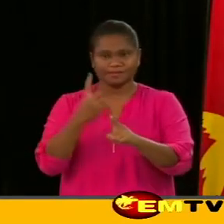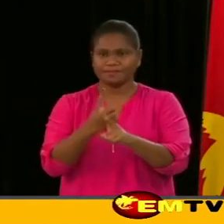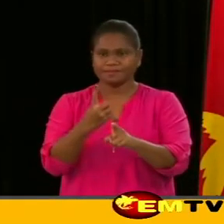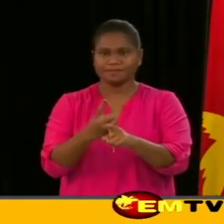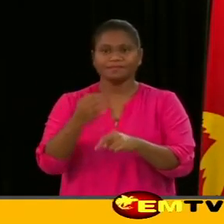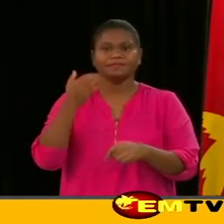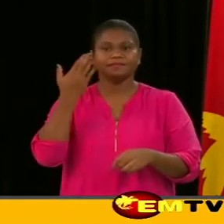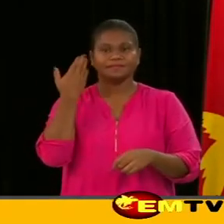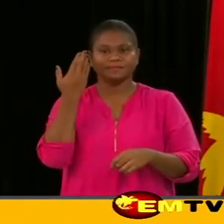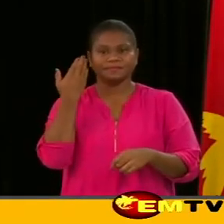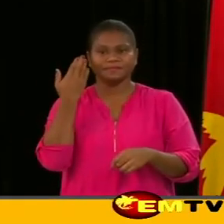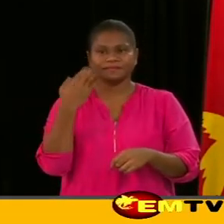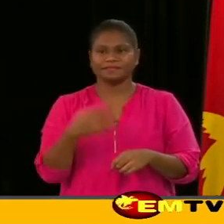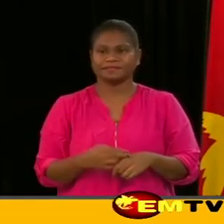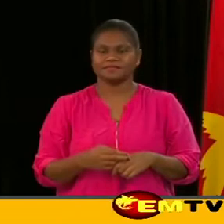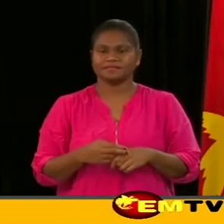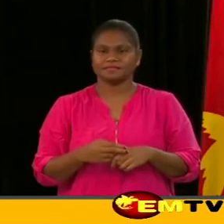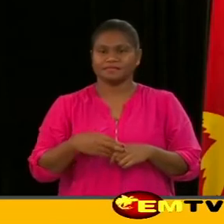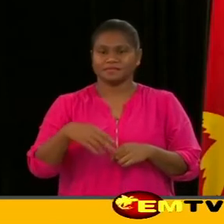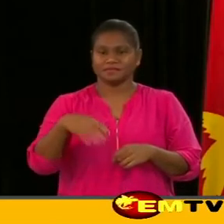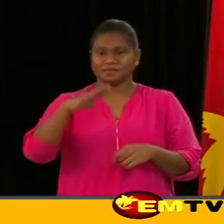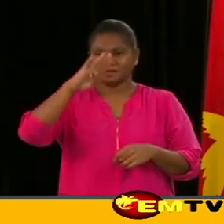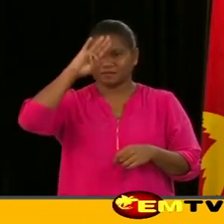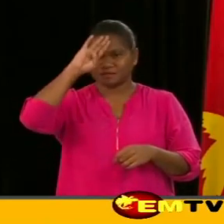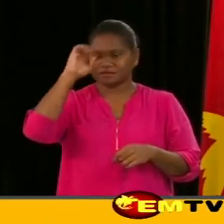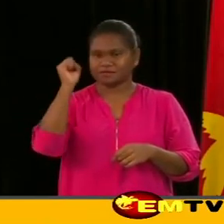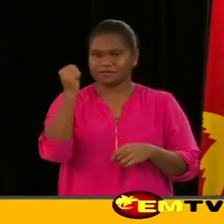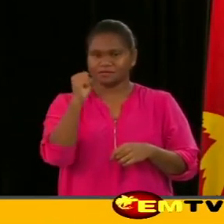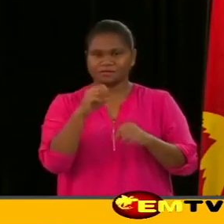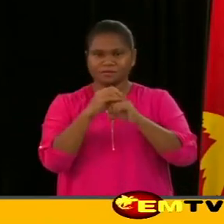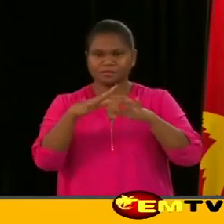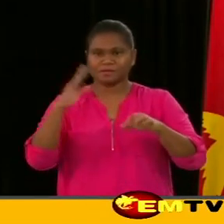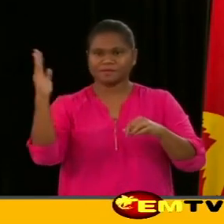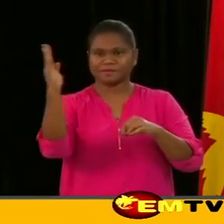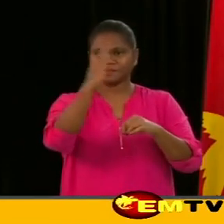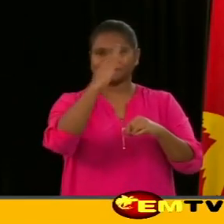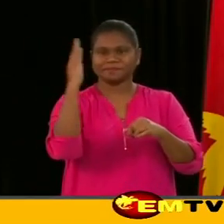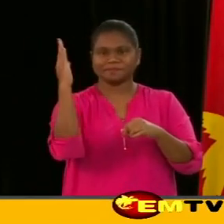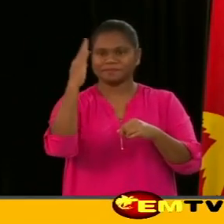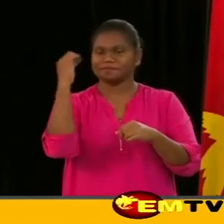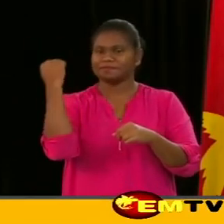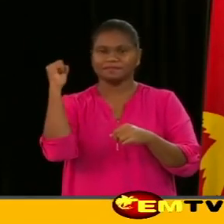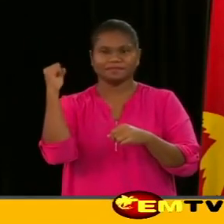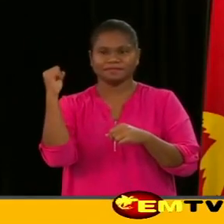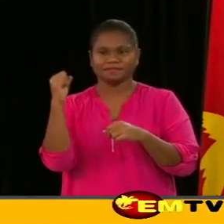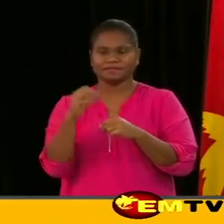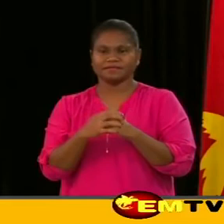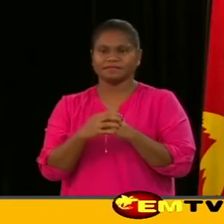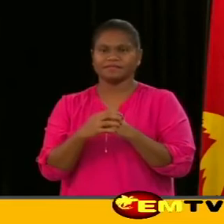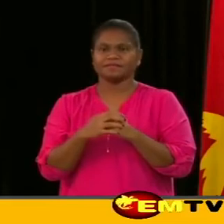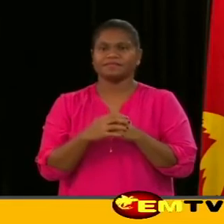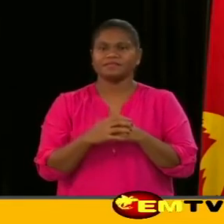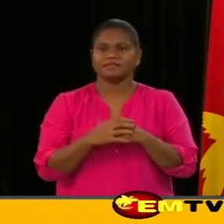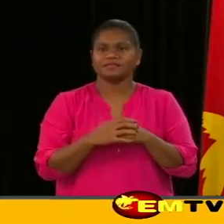not a disease that is airborne. COVID-19 can be only be transmitted through droplets, through the mouth